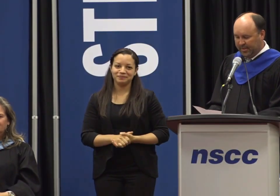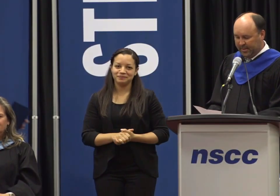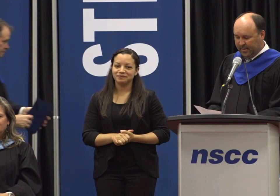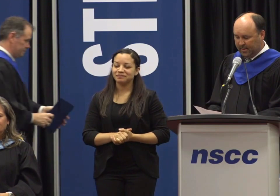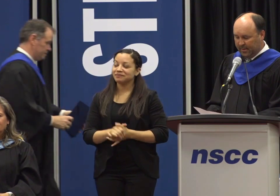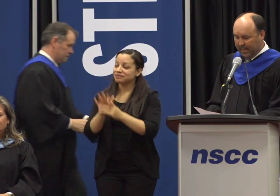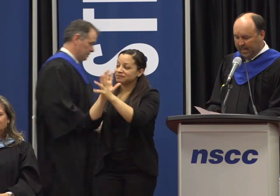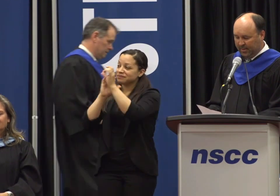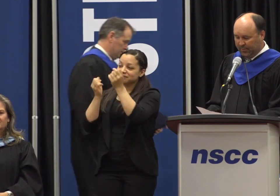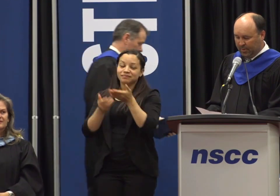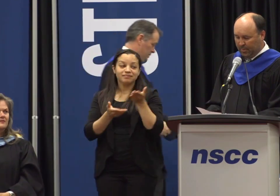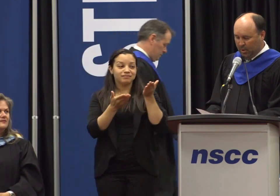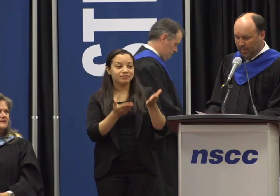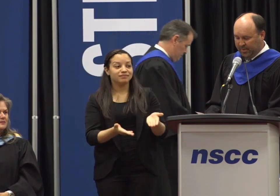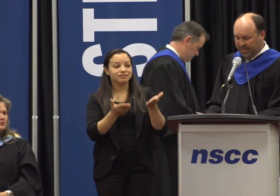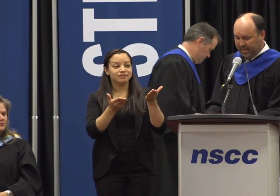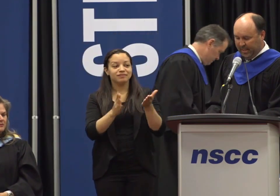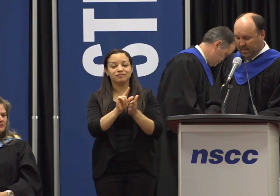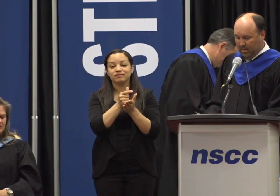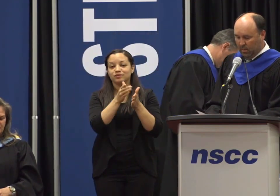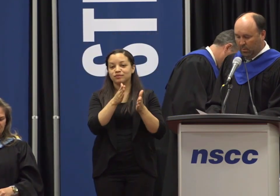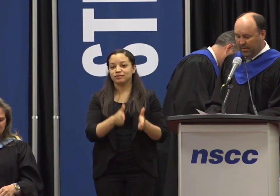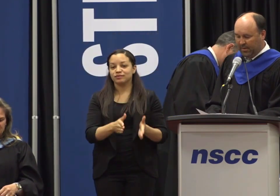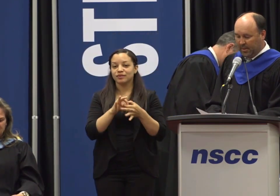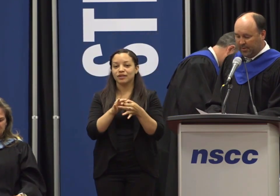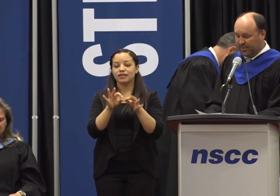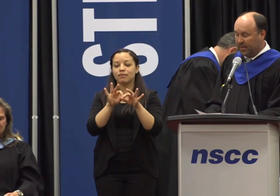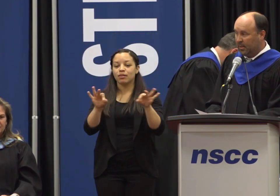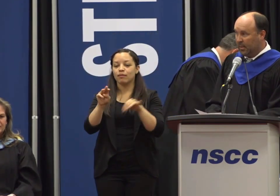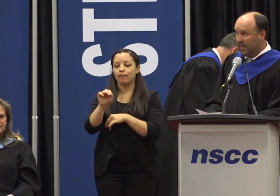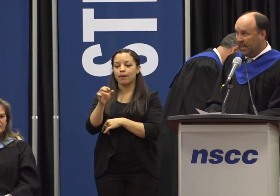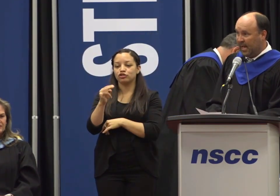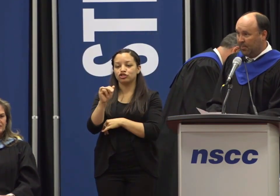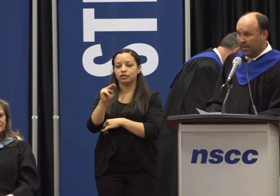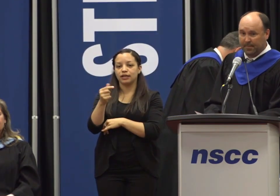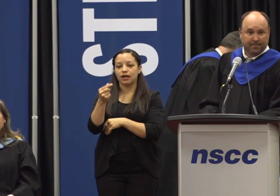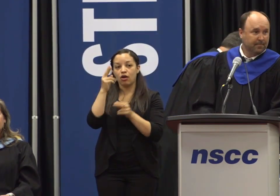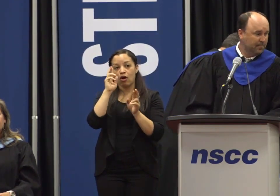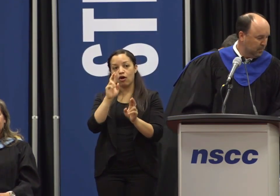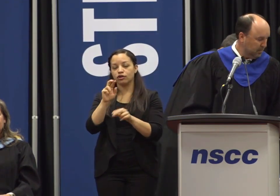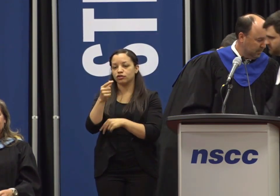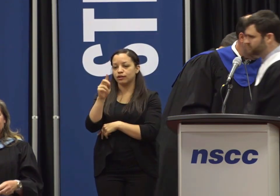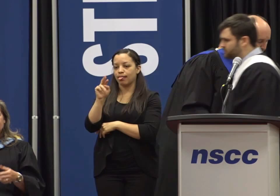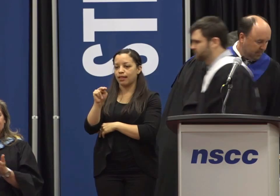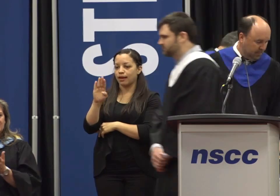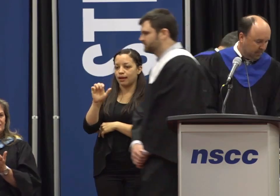Mr. President, the candidates for Diploma in Machining, with honors, Glenn Cameron.